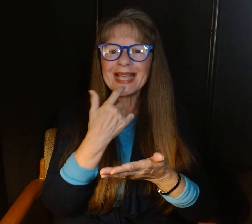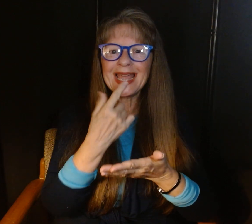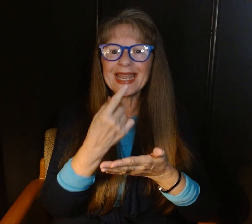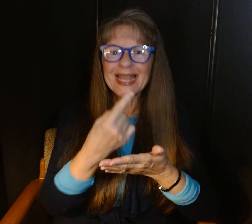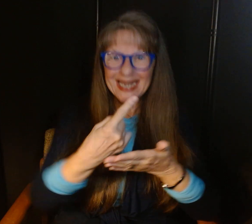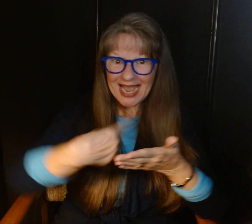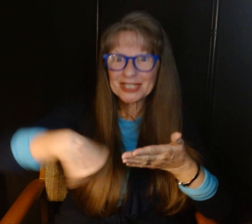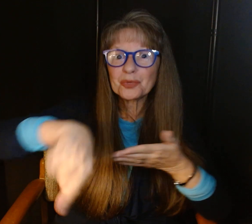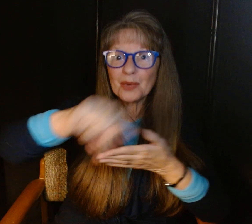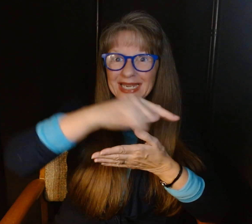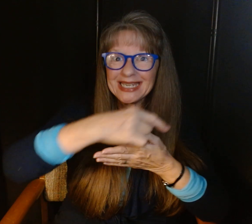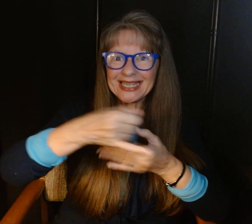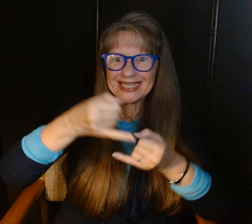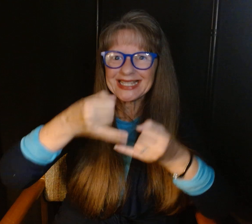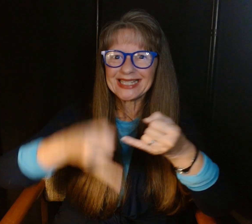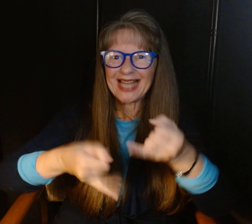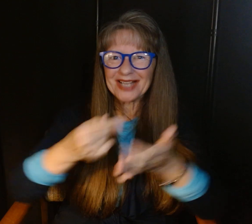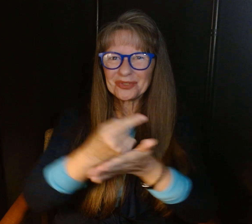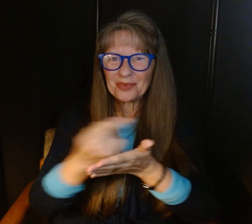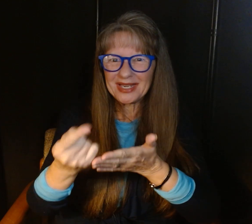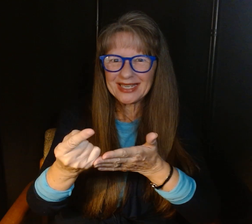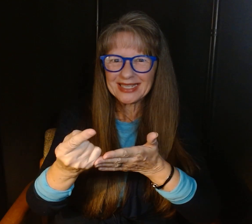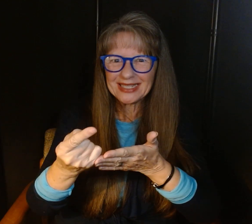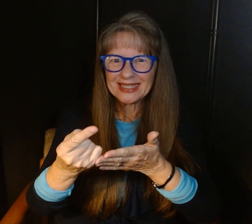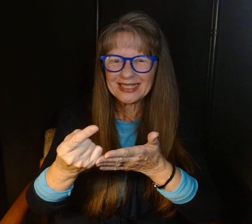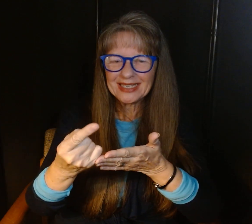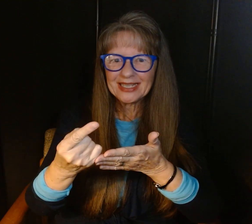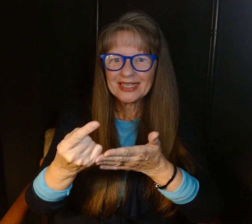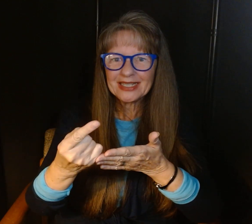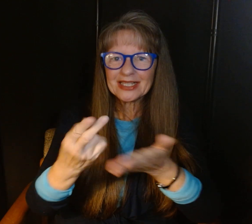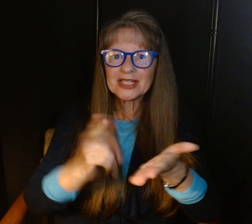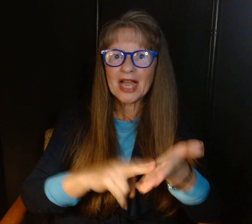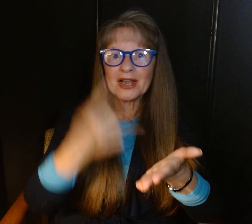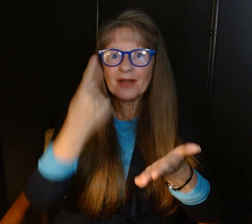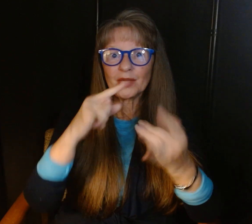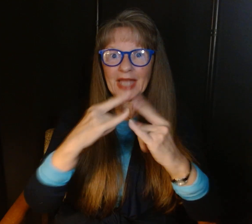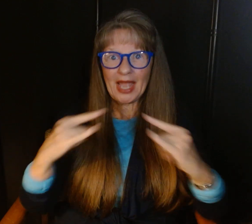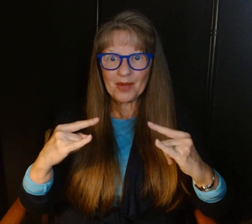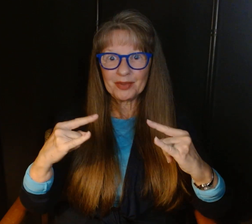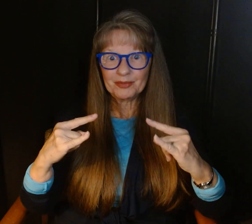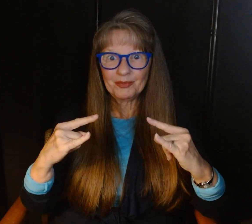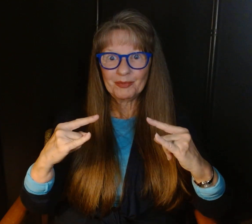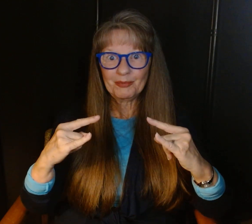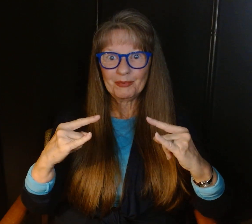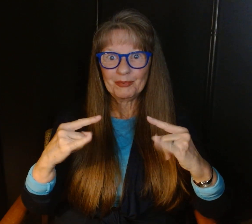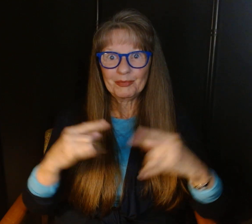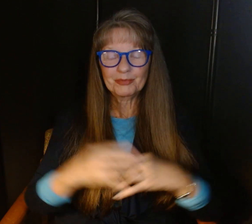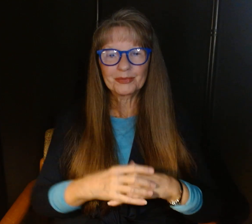say next week is the last week to sign up for camp,